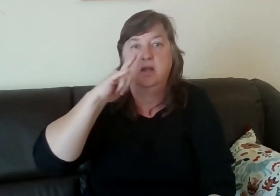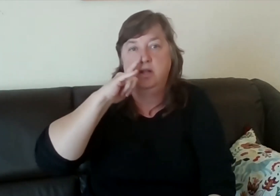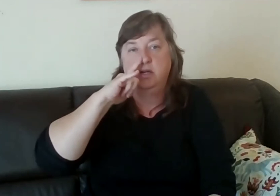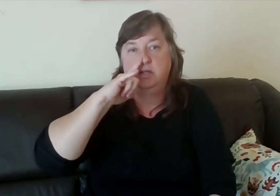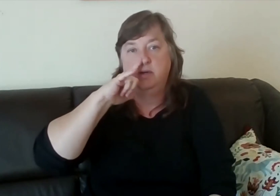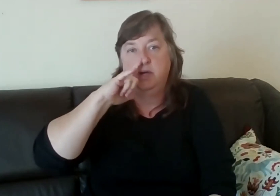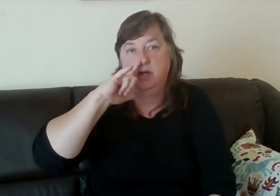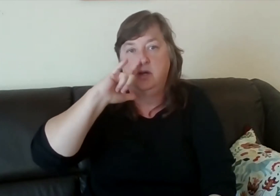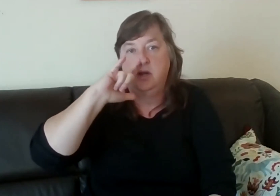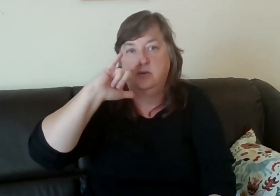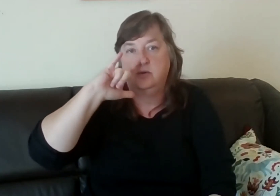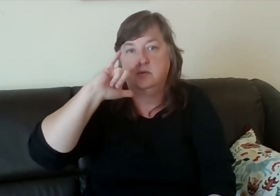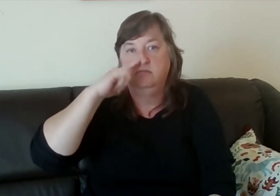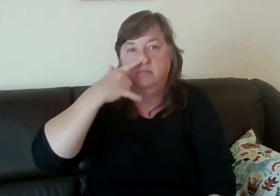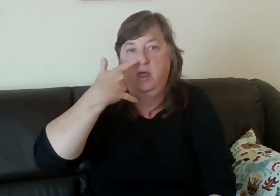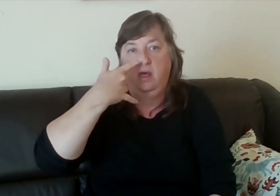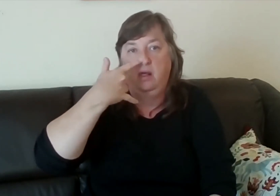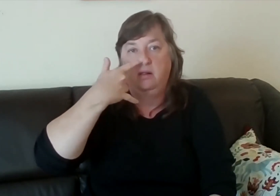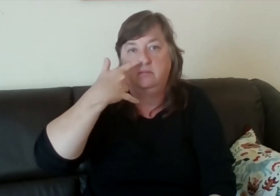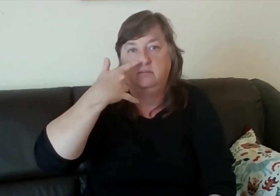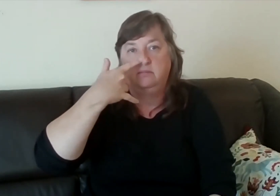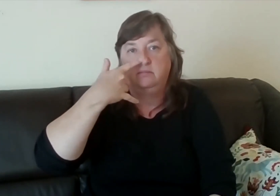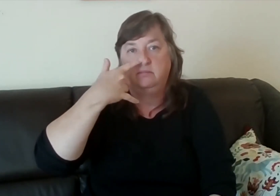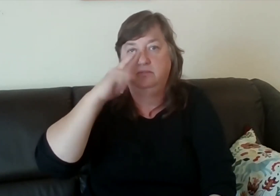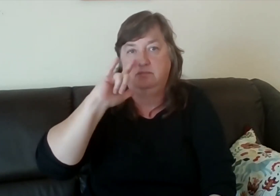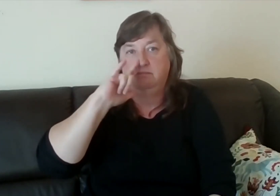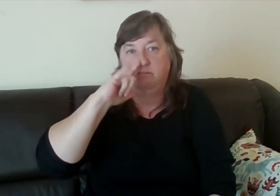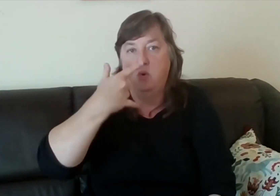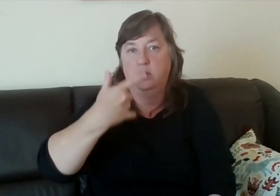going to do it on your nose. Blech. Bored.